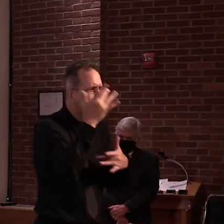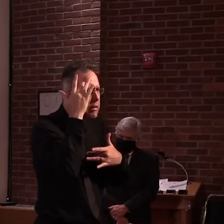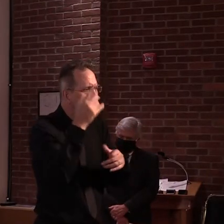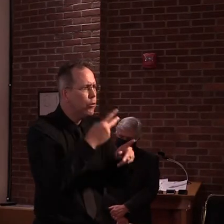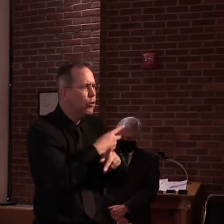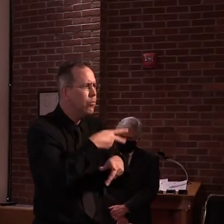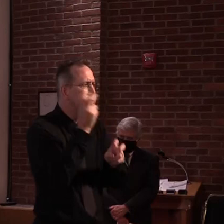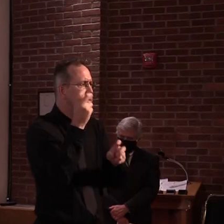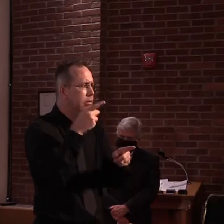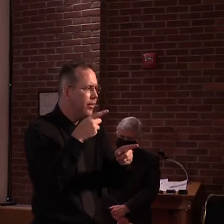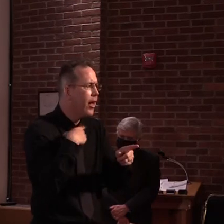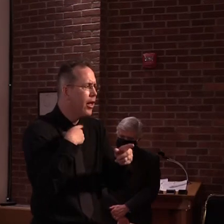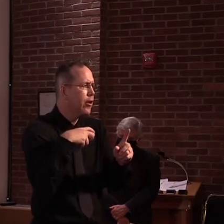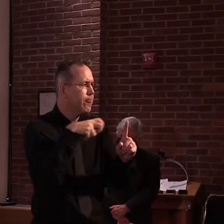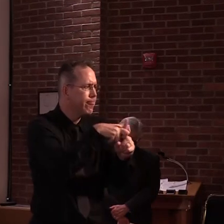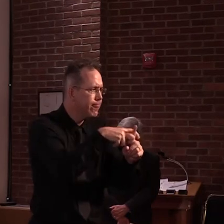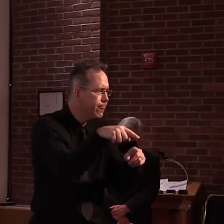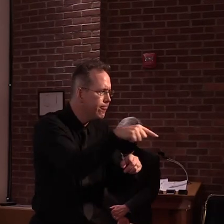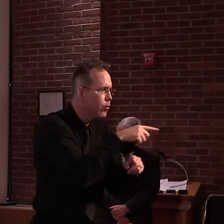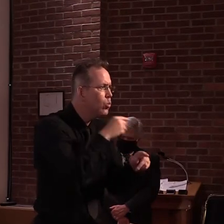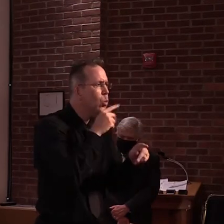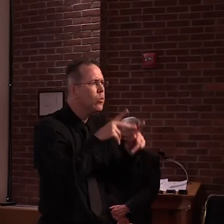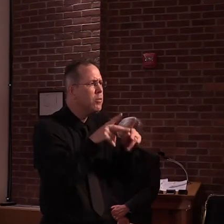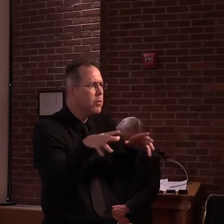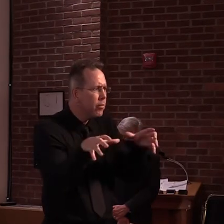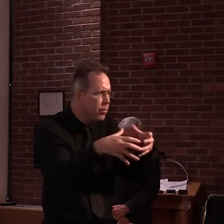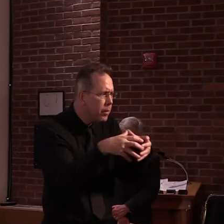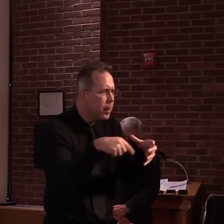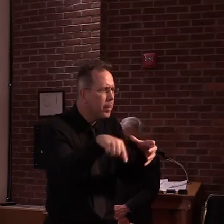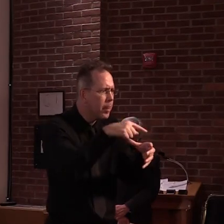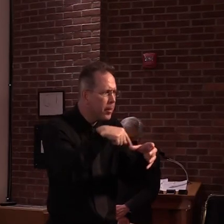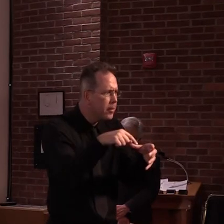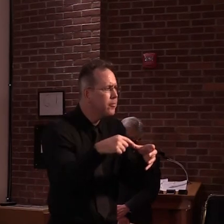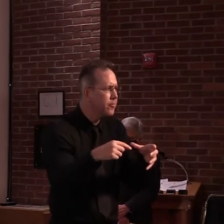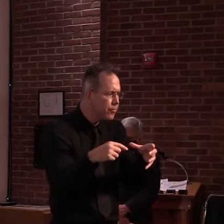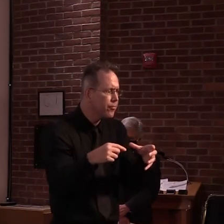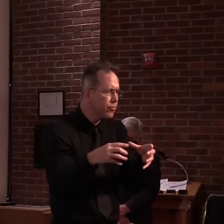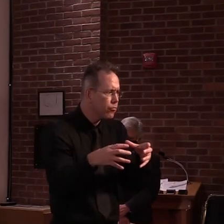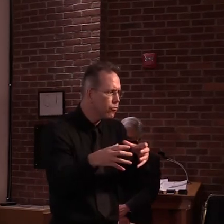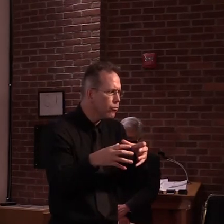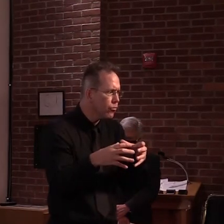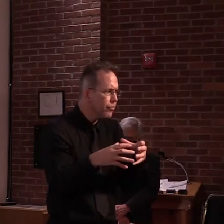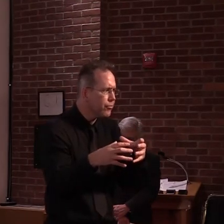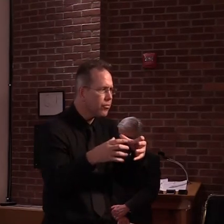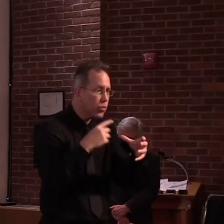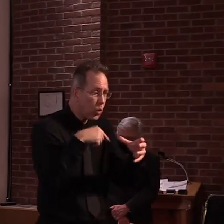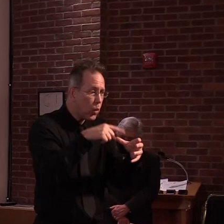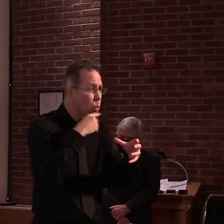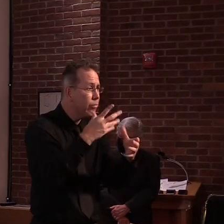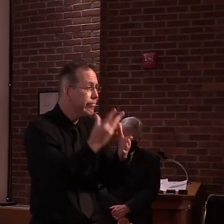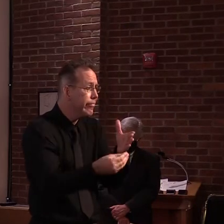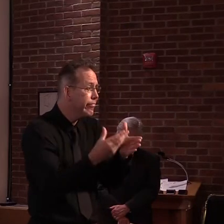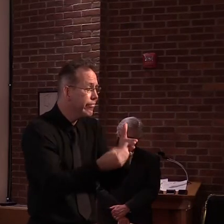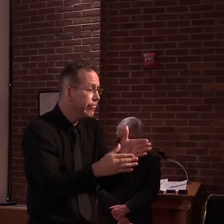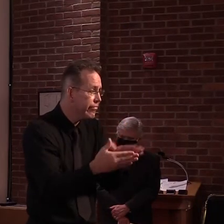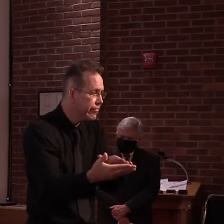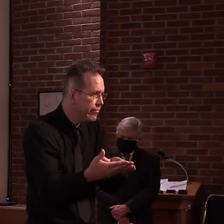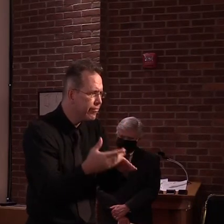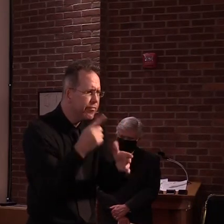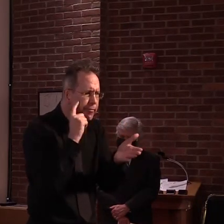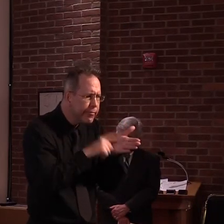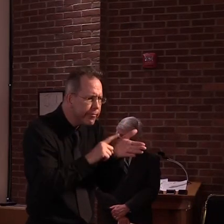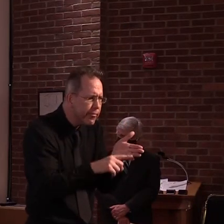have, prior to the time that they may have died, had